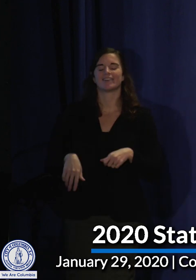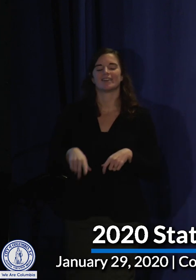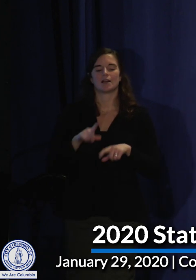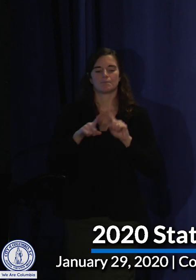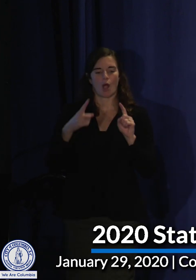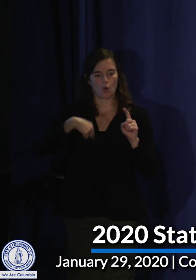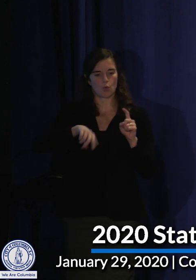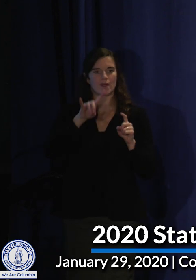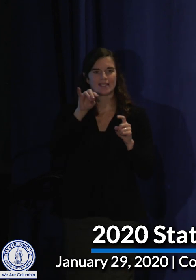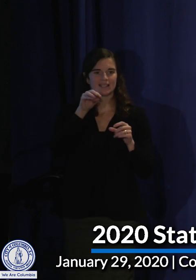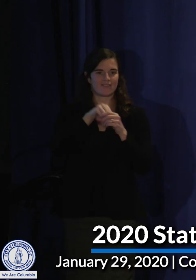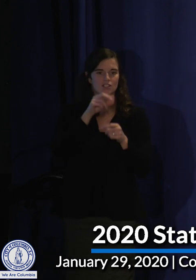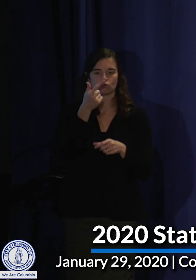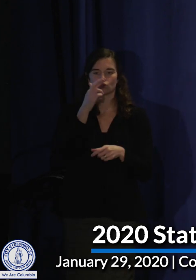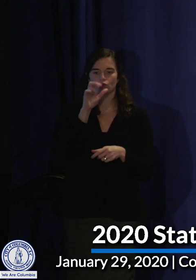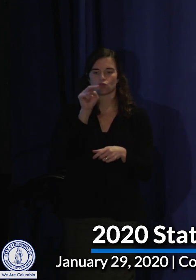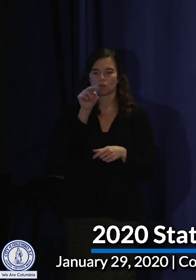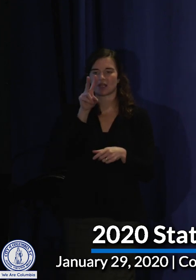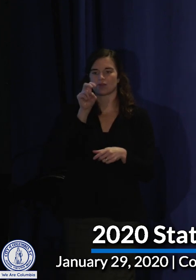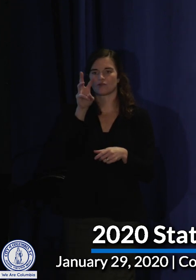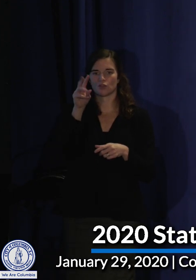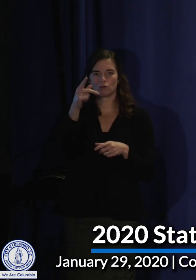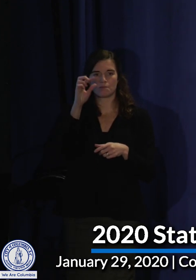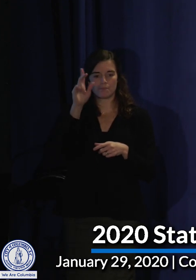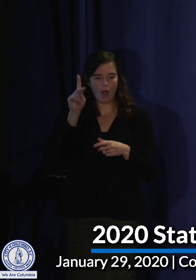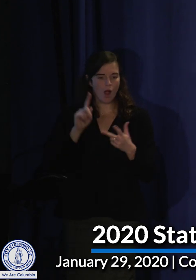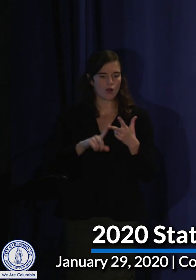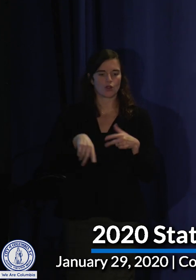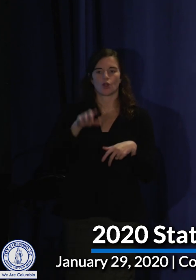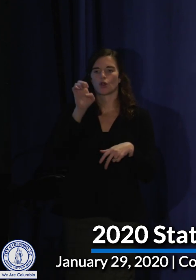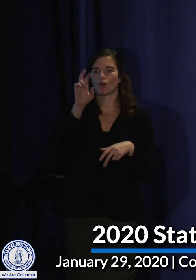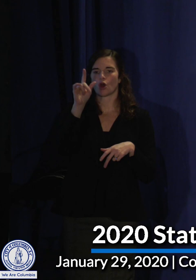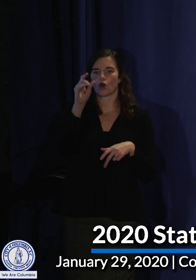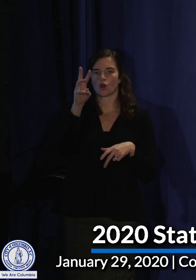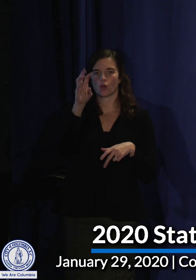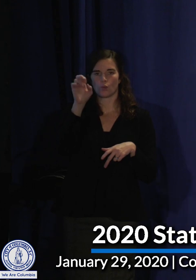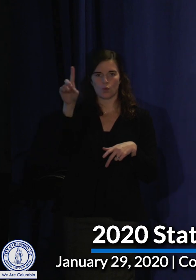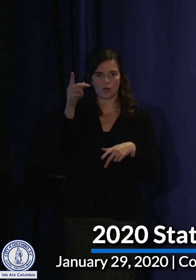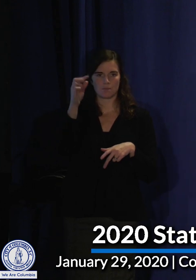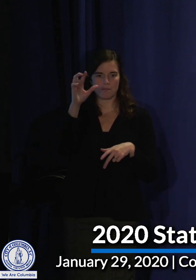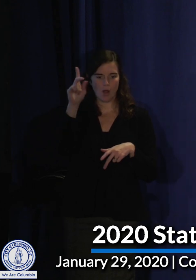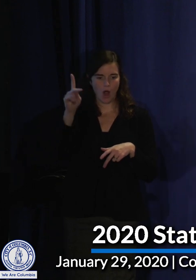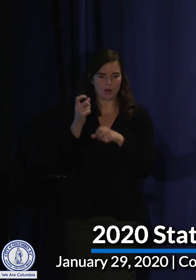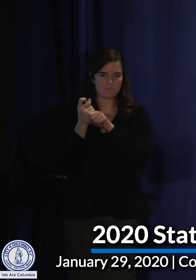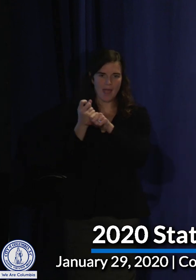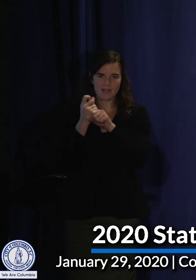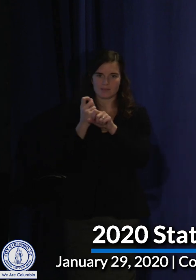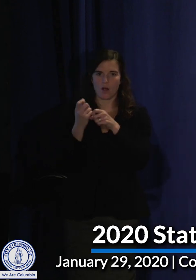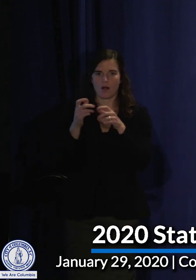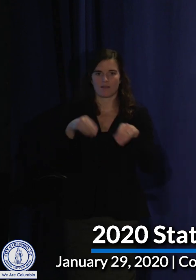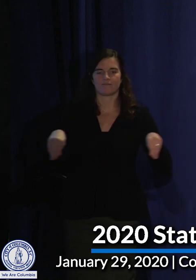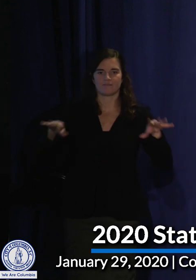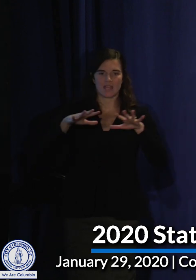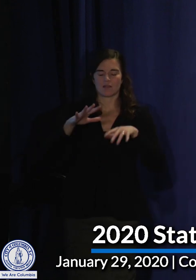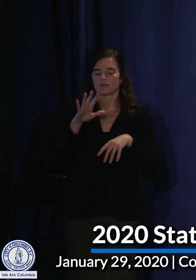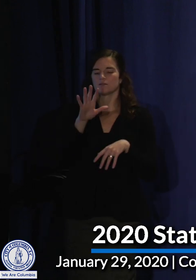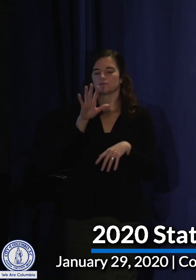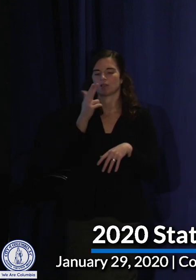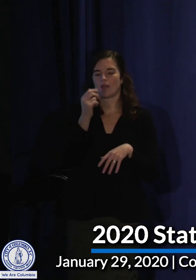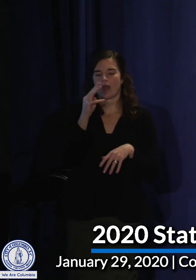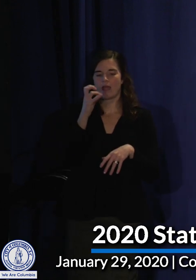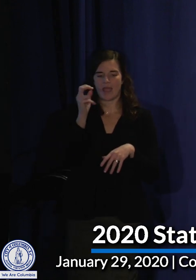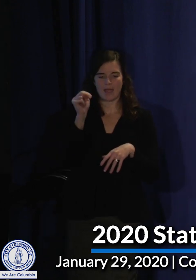in Greenview Park, in Earlwood Park, Roy Lynch Park, the Bethel Bishop Baseball Field, Hampton Park, Mr.